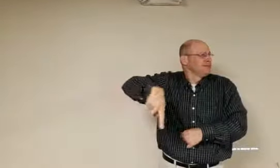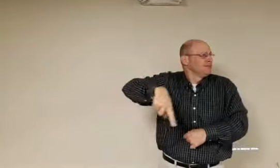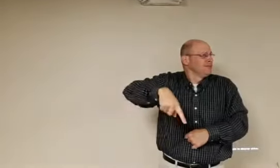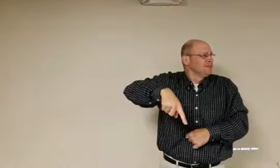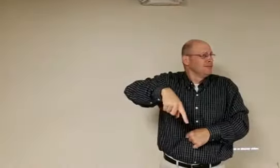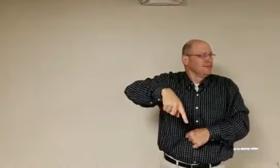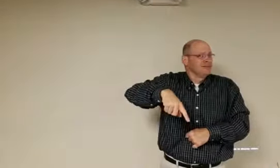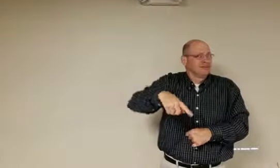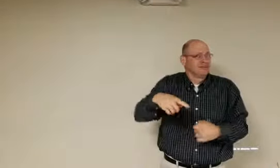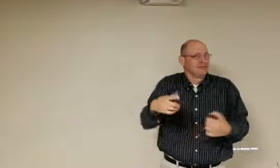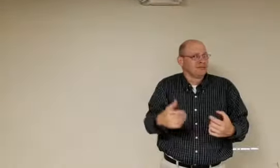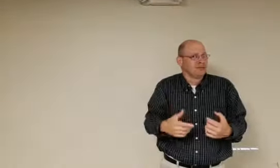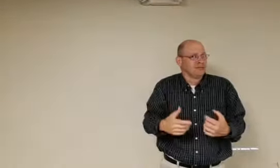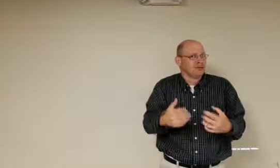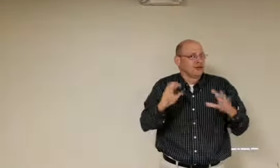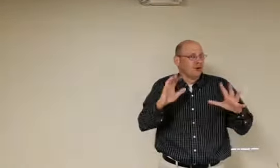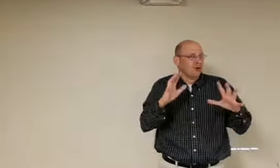God's not going to be there to protect them.